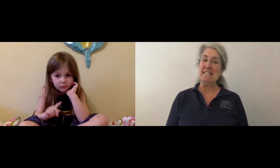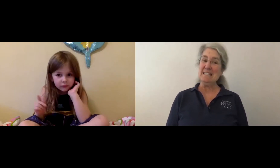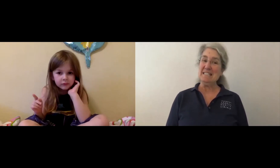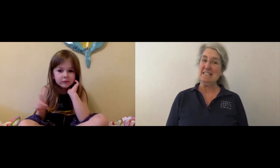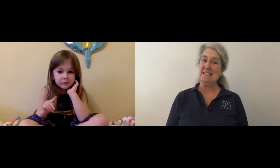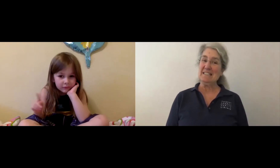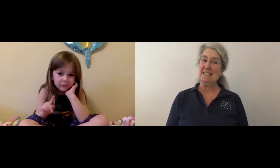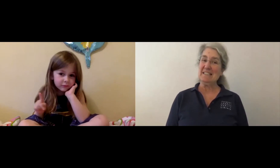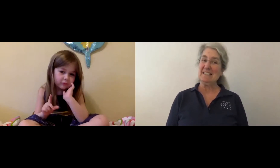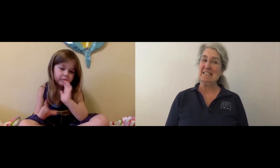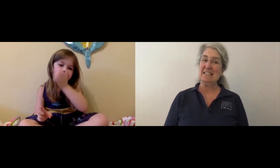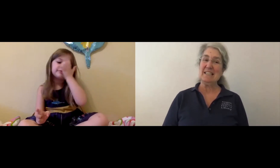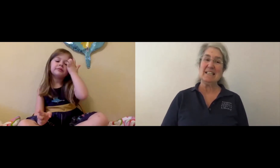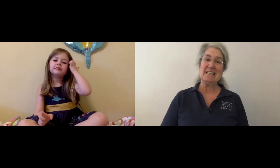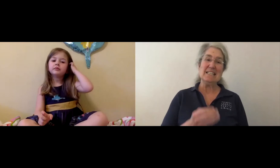Eat. Eat.